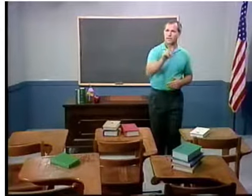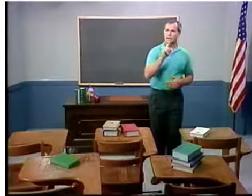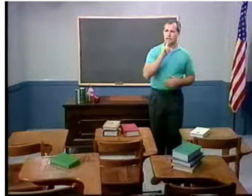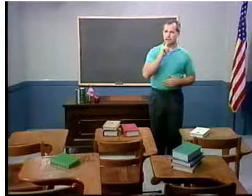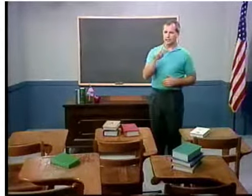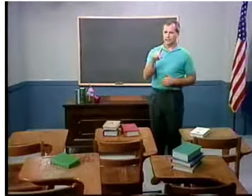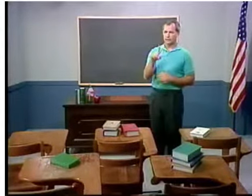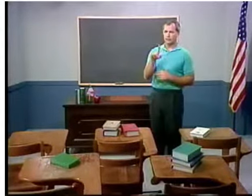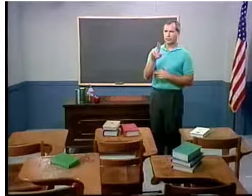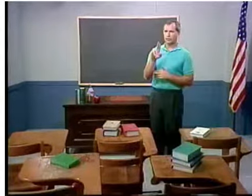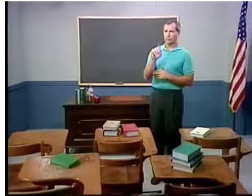Those